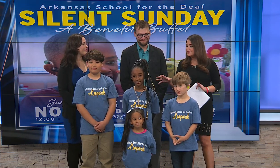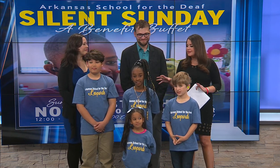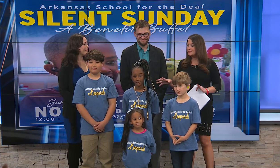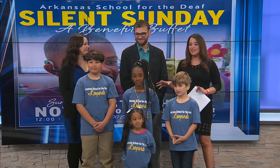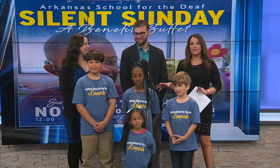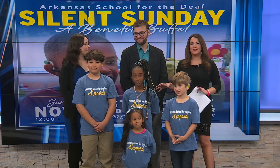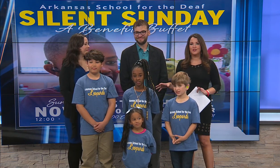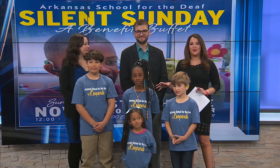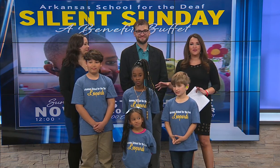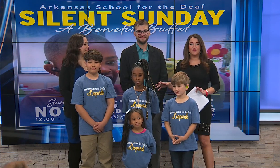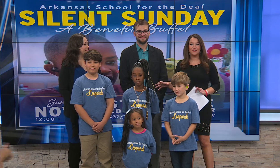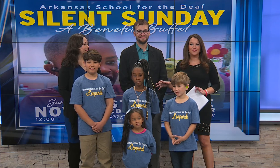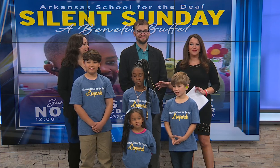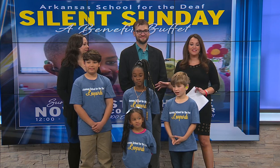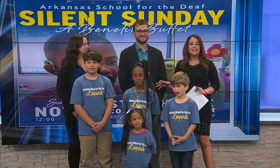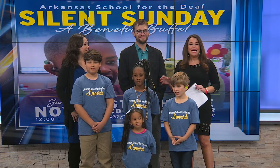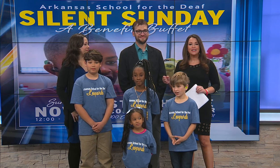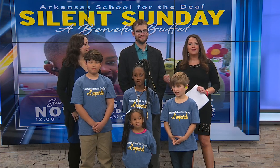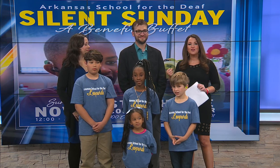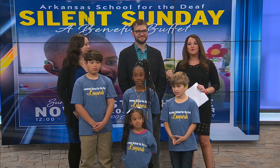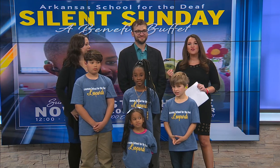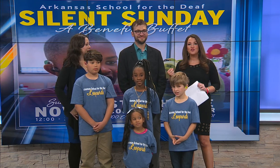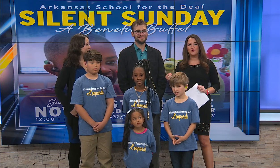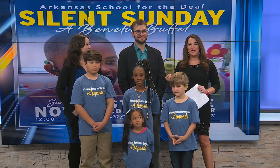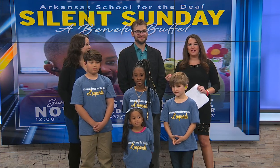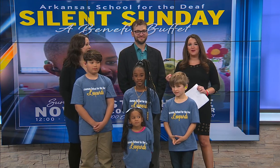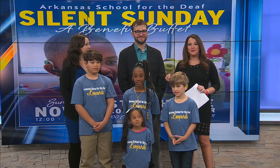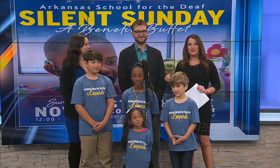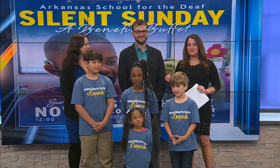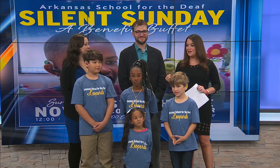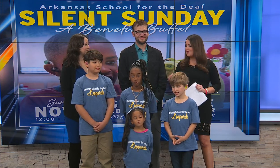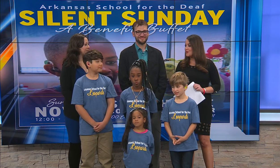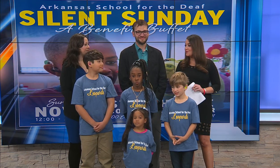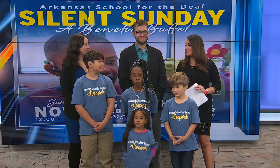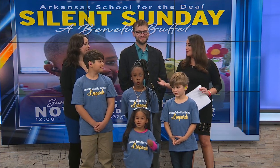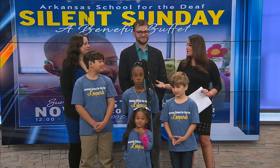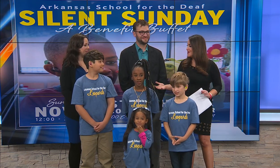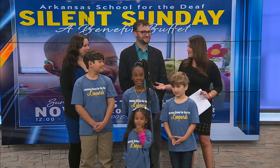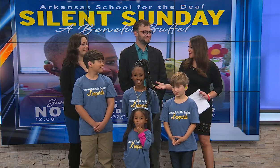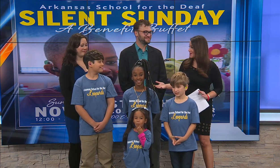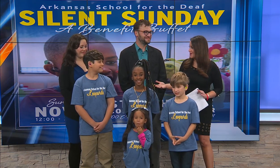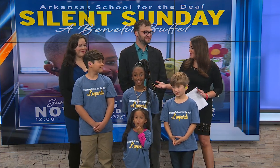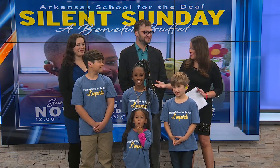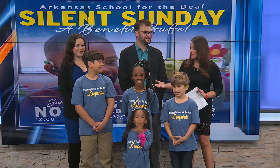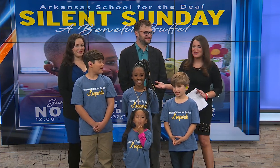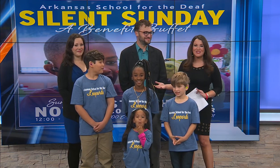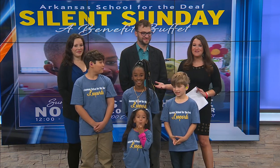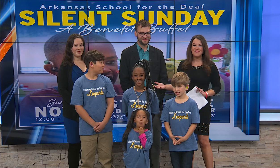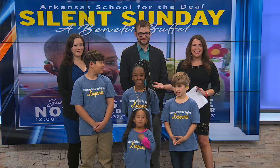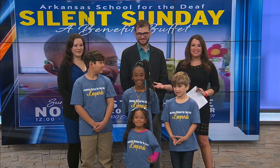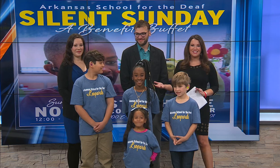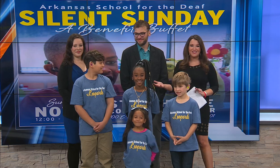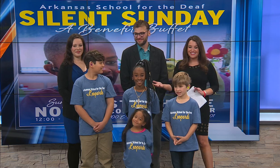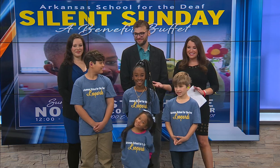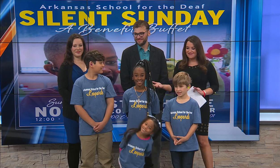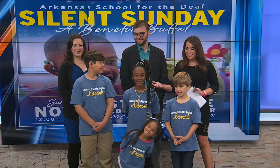kids being in the studio for the past few minutes has brought so much joy. And you go to this event, they'll be performing for you, and they're just amazing, sweet as can be.